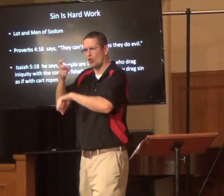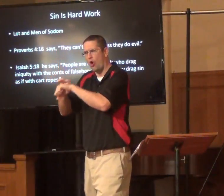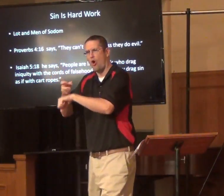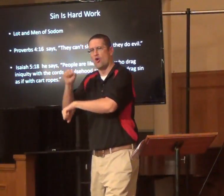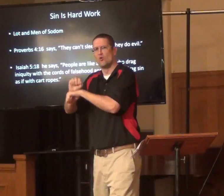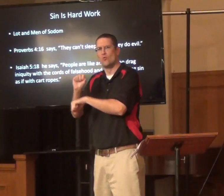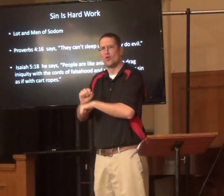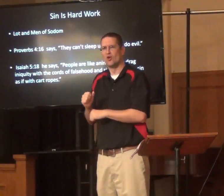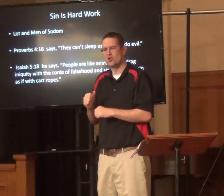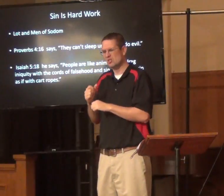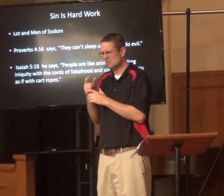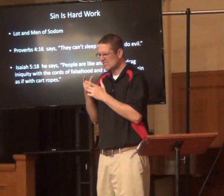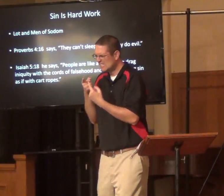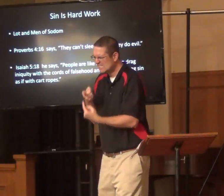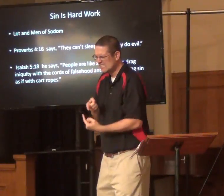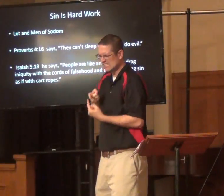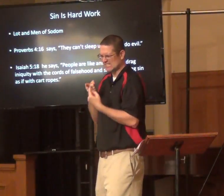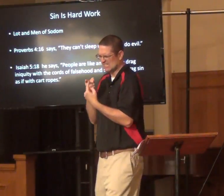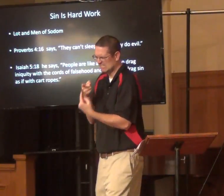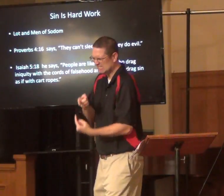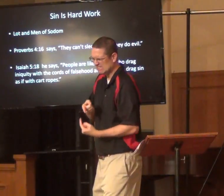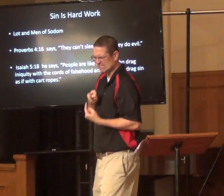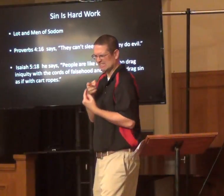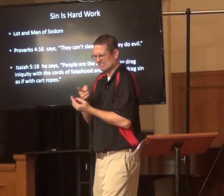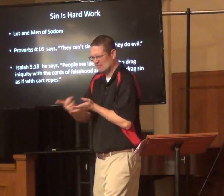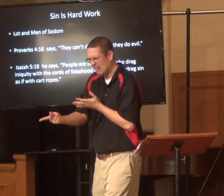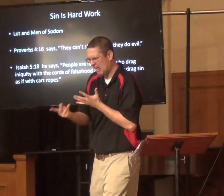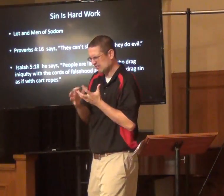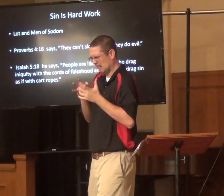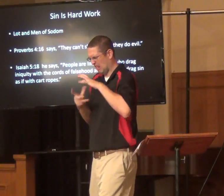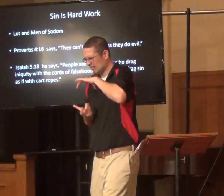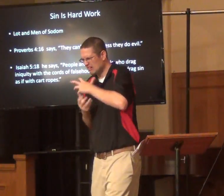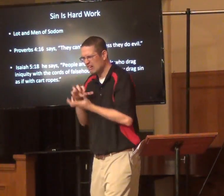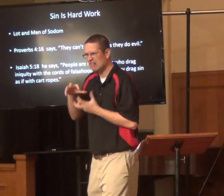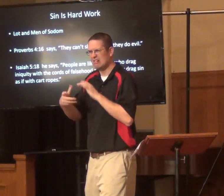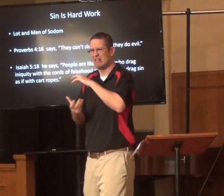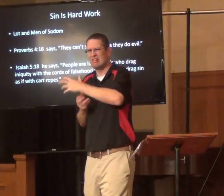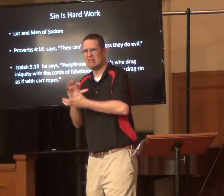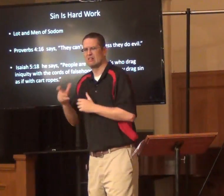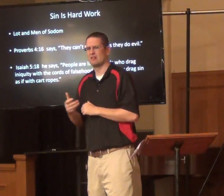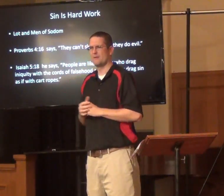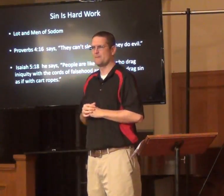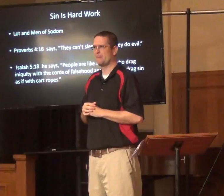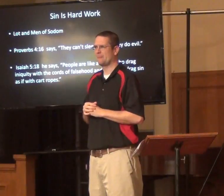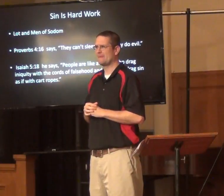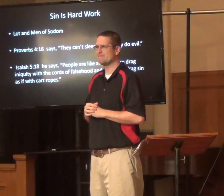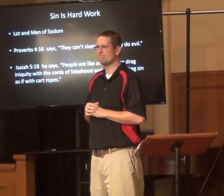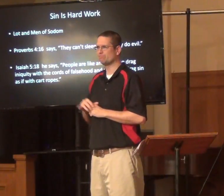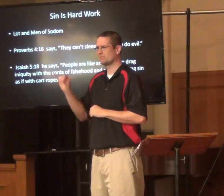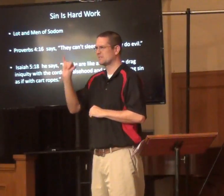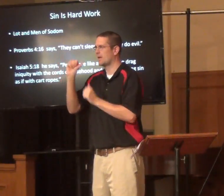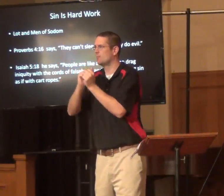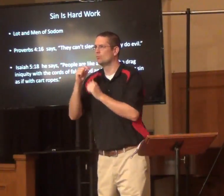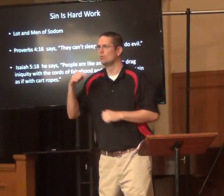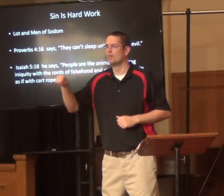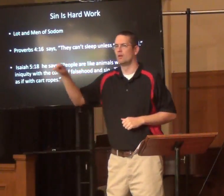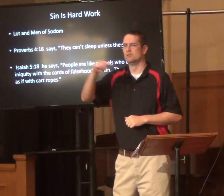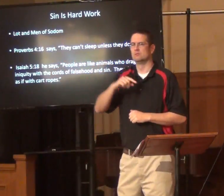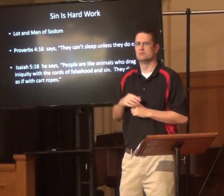at it. But it's hard work and you struggle. Fail and you're upset. It's the